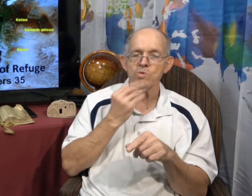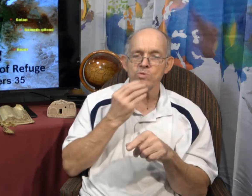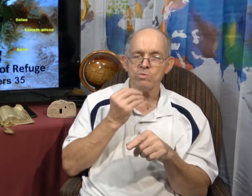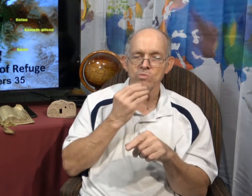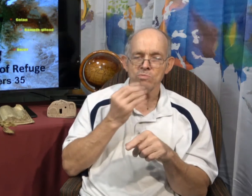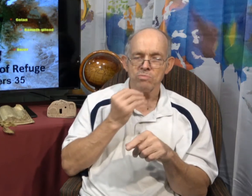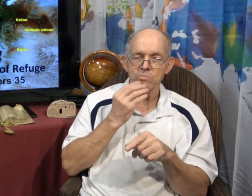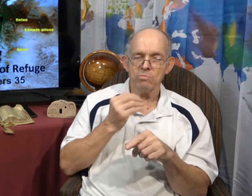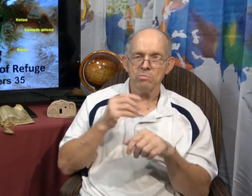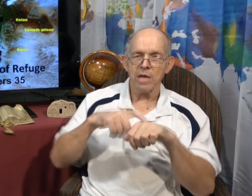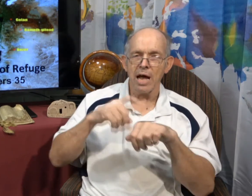Jews' time.